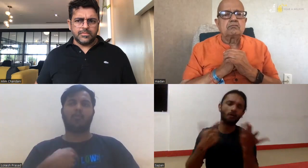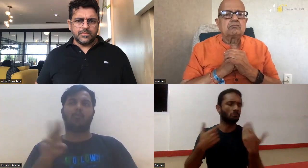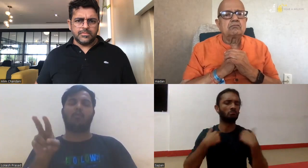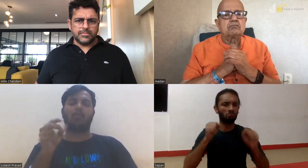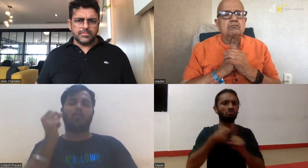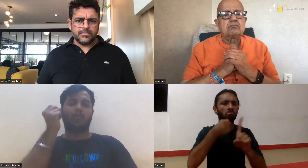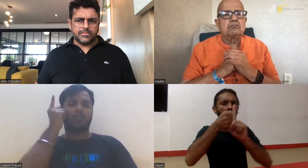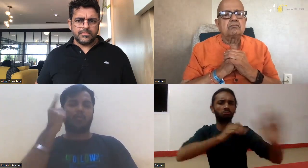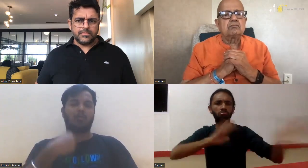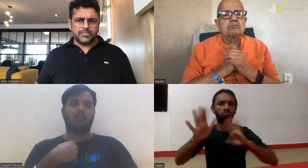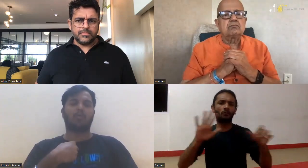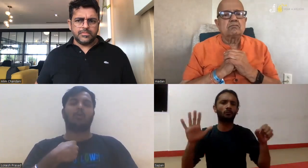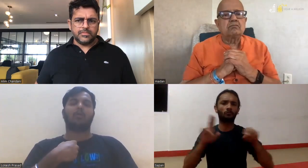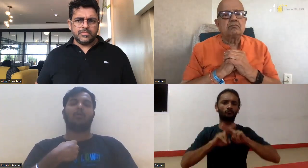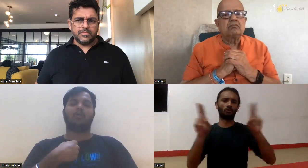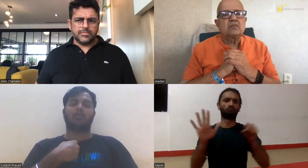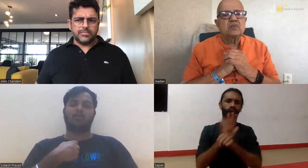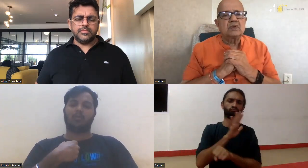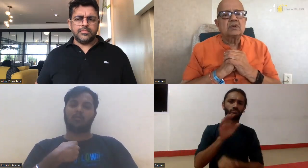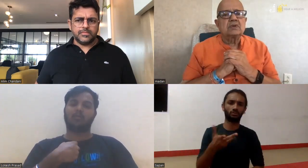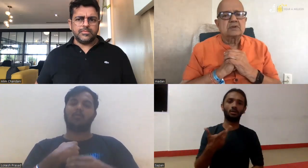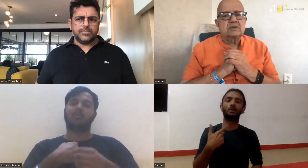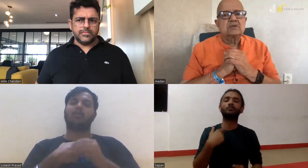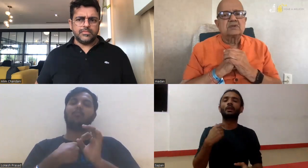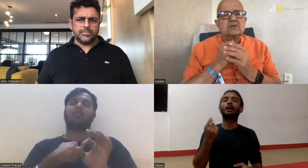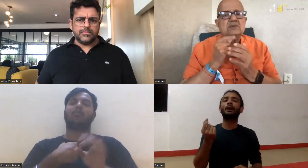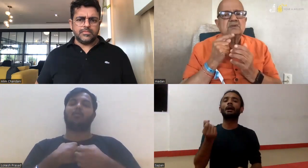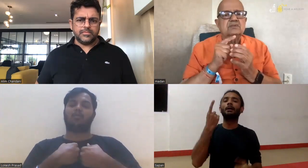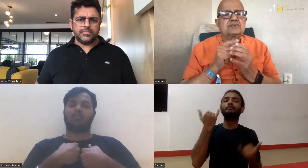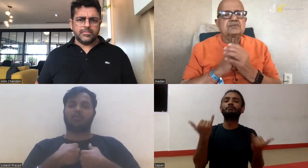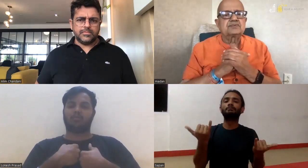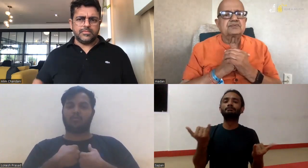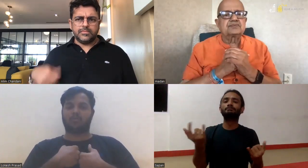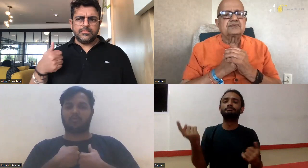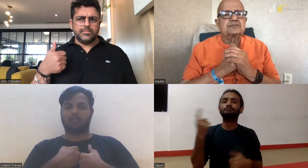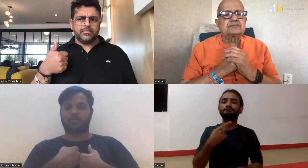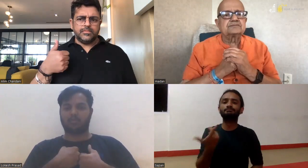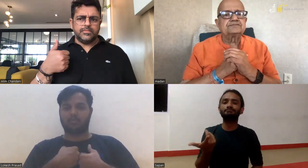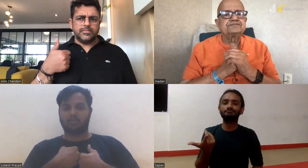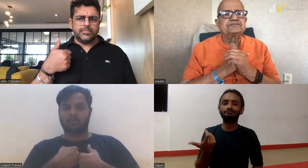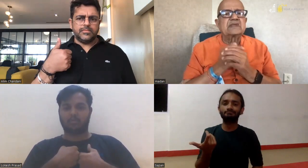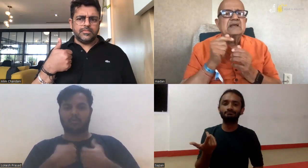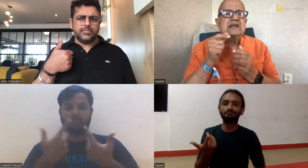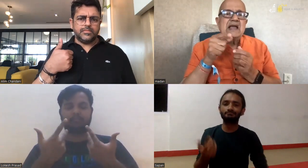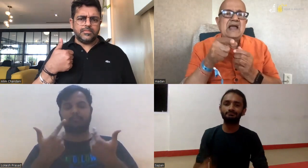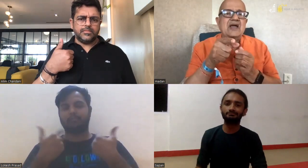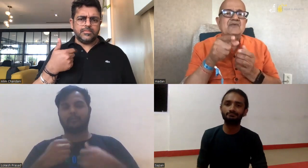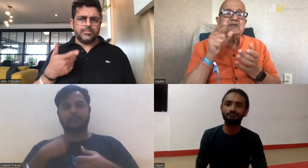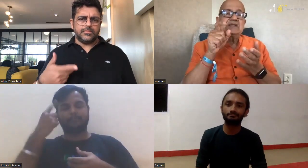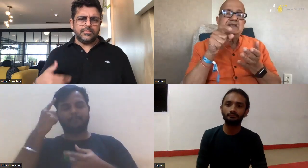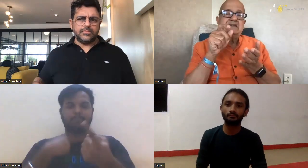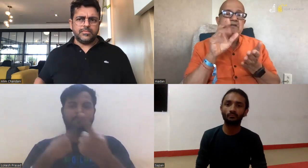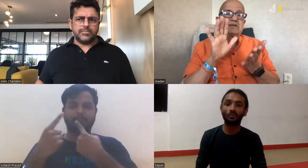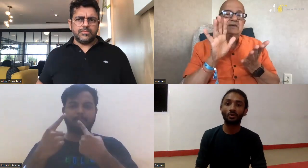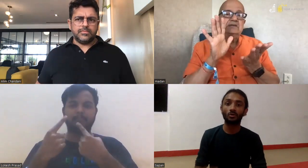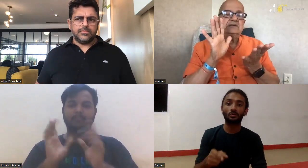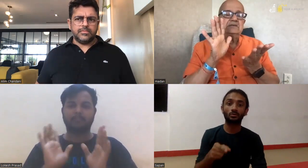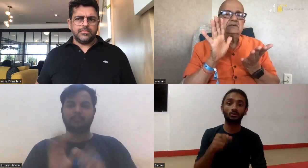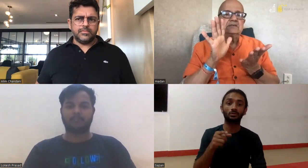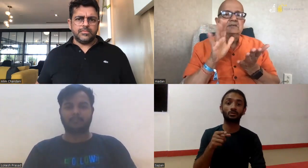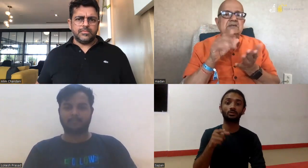really want sign language to come in schools, and it's not going to be enough just having 4 or 5 deaf people. We need 500.